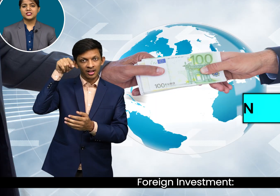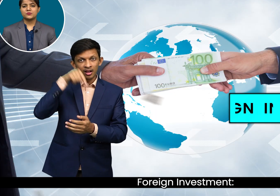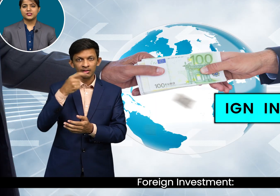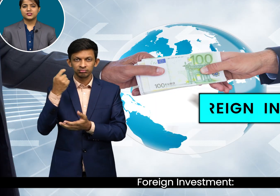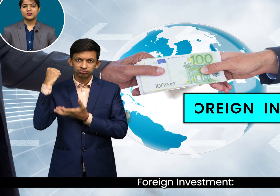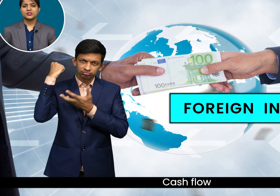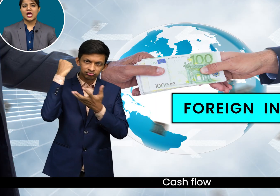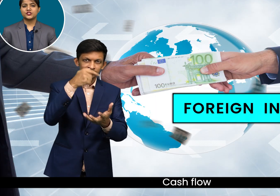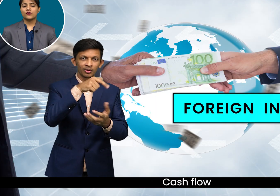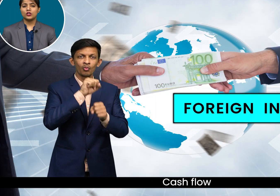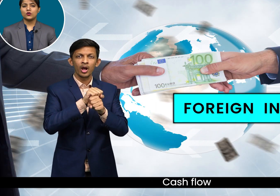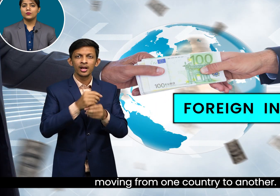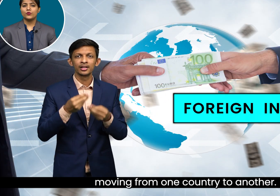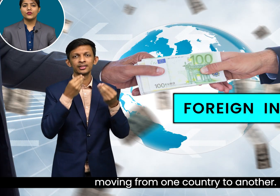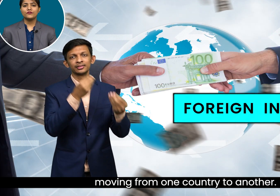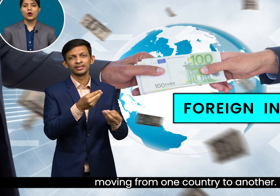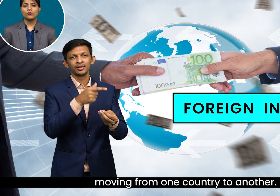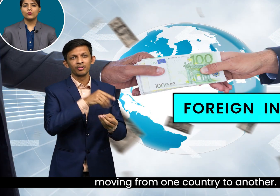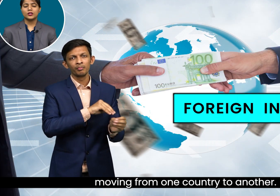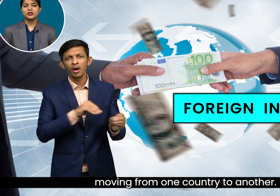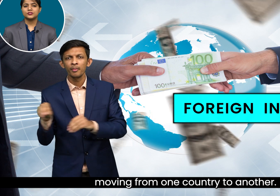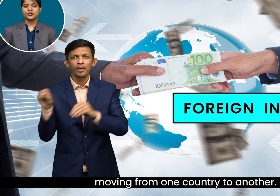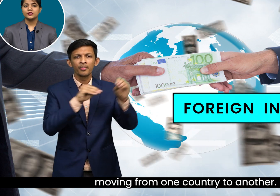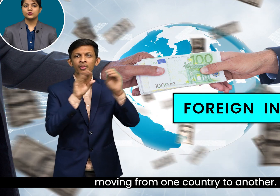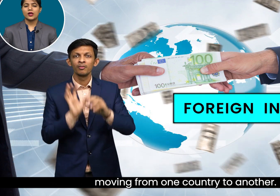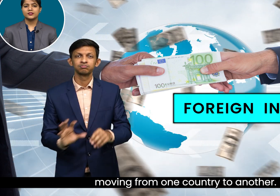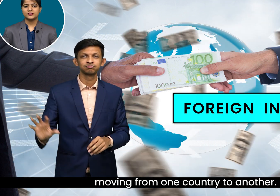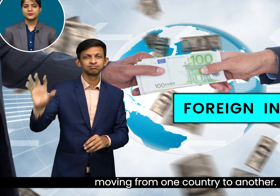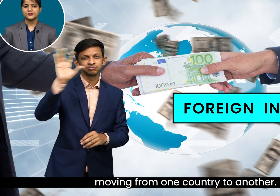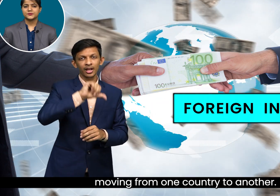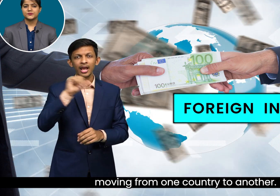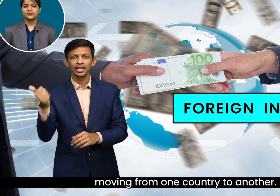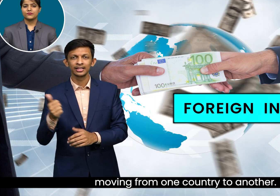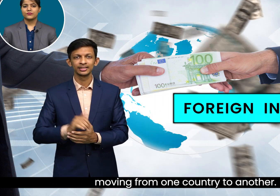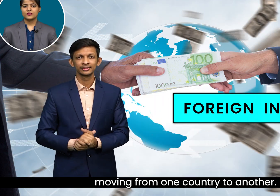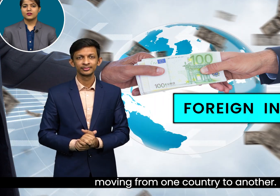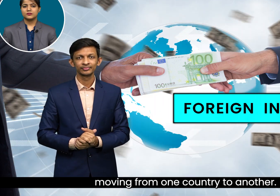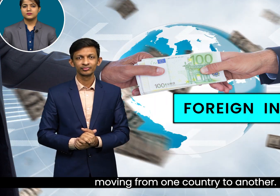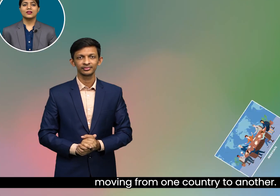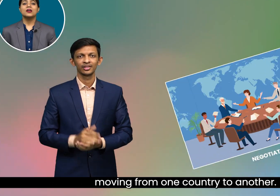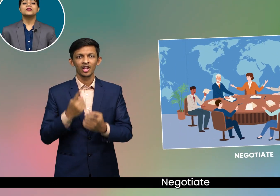Foreign investment, cash flow moving from one country to another.